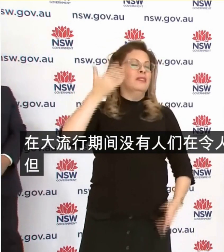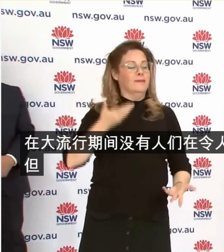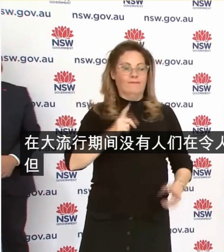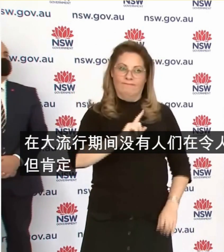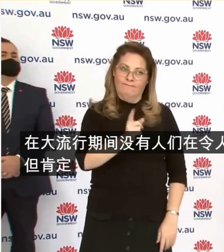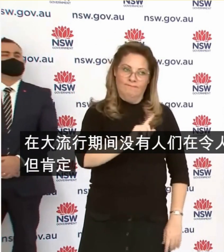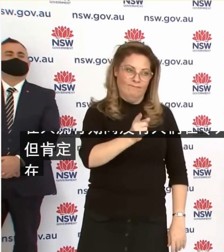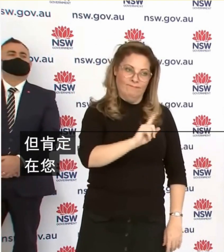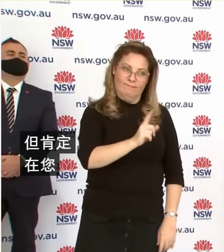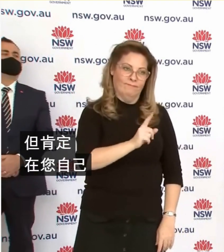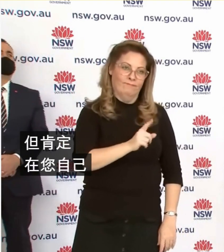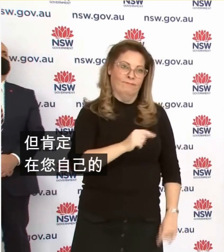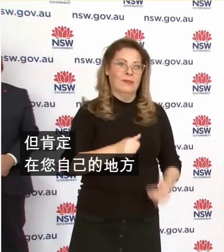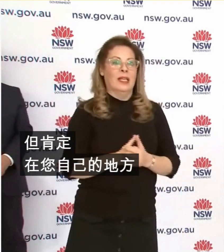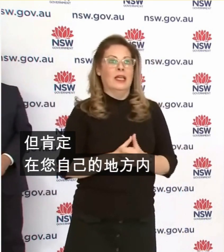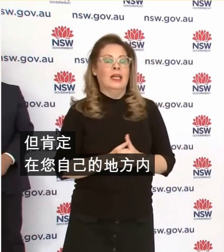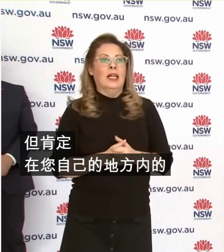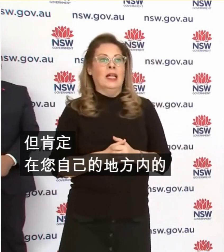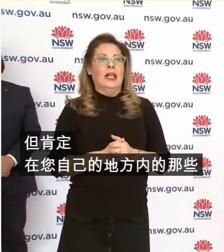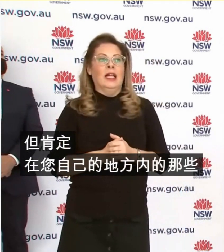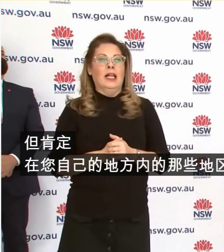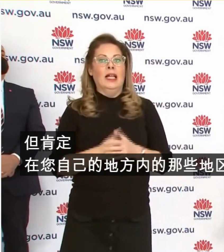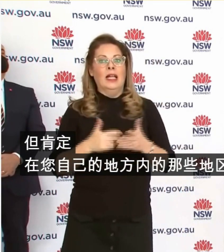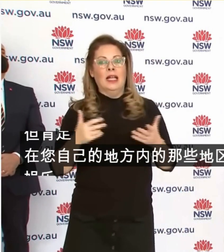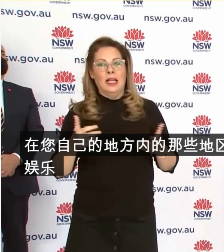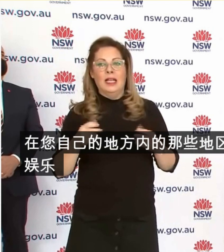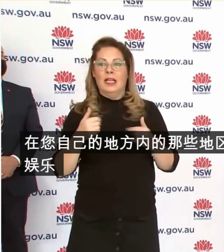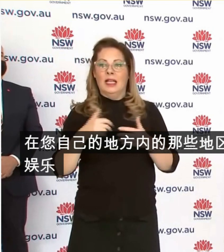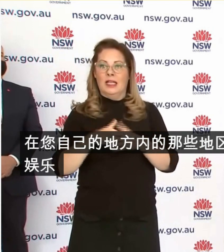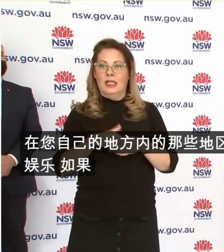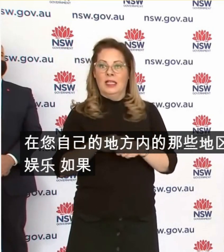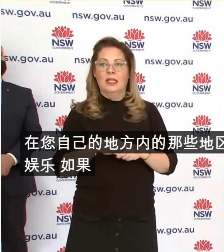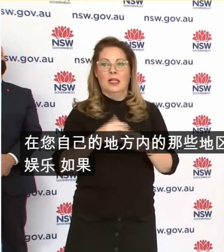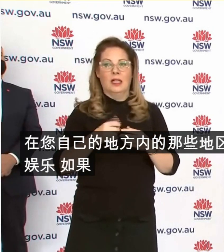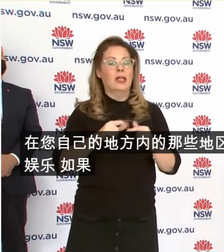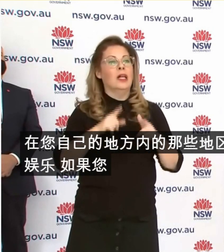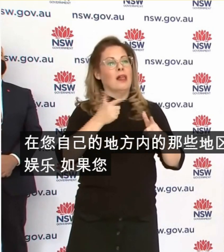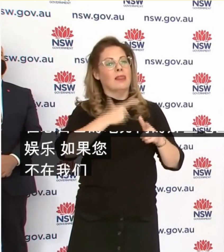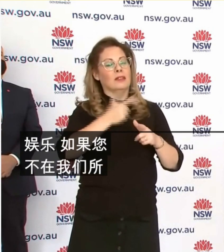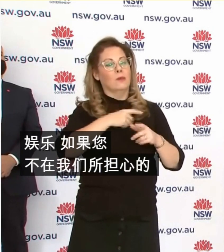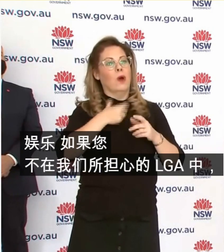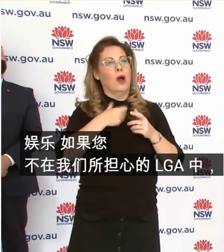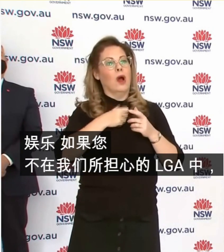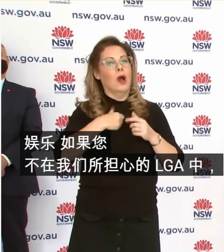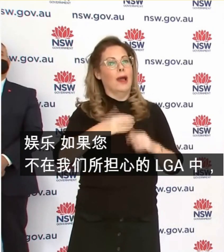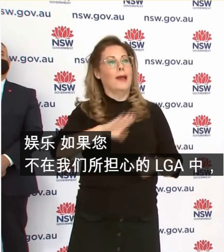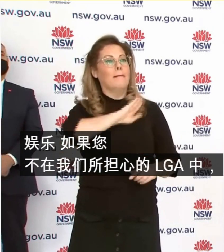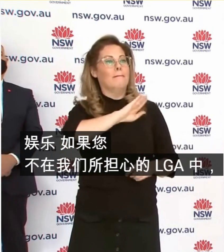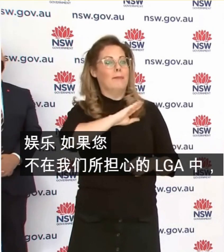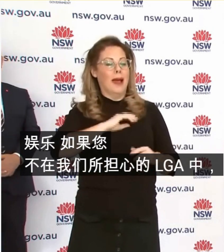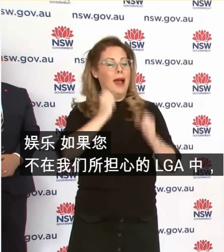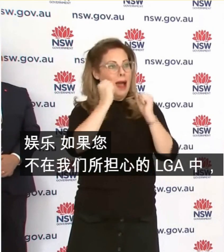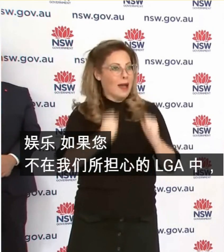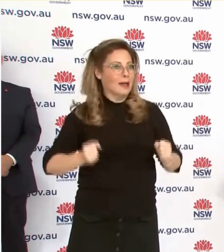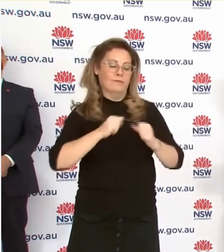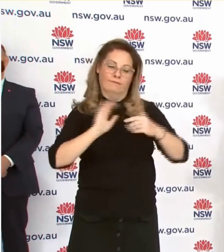LGA of concern, but certainly recreation in those areas within your own LGA is still accepted if you're not in an LGA of concern.